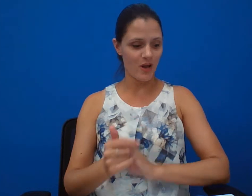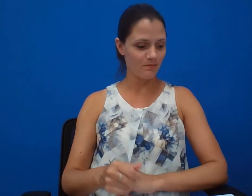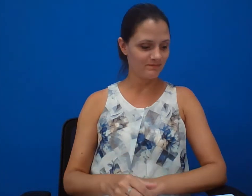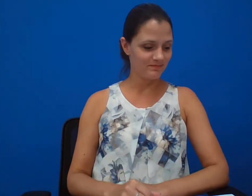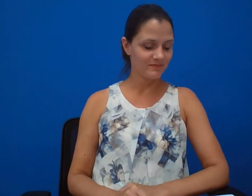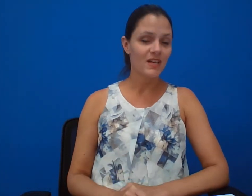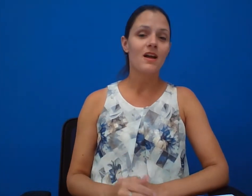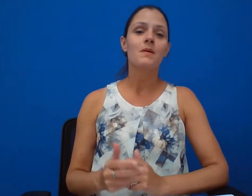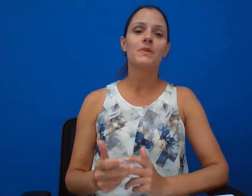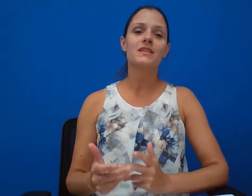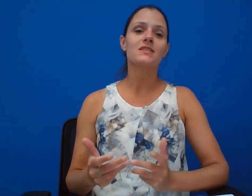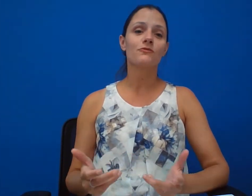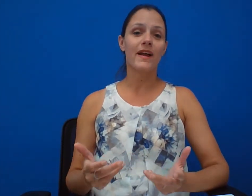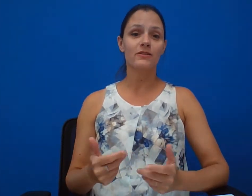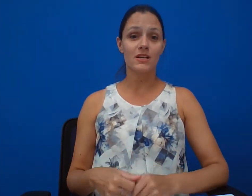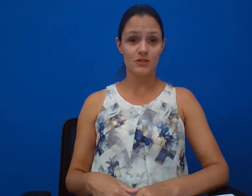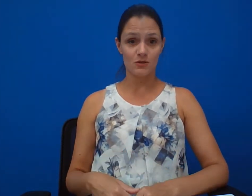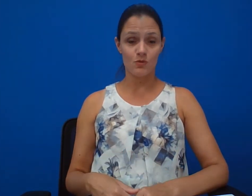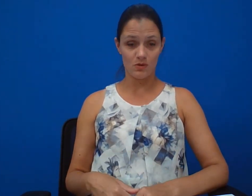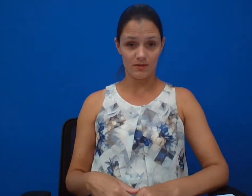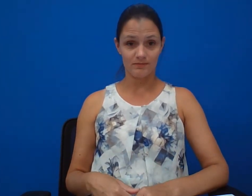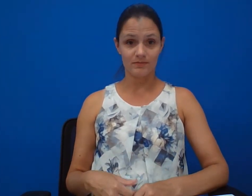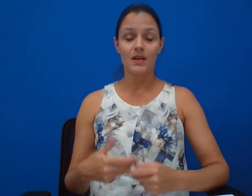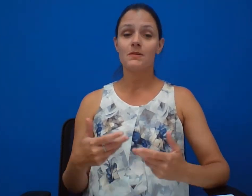go. Places around a school,